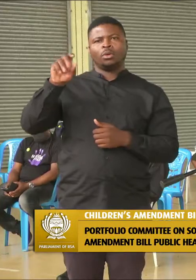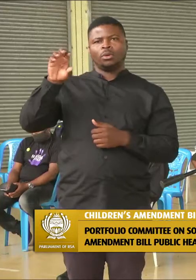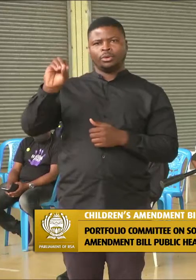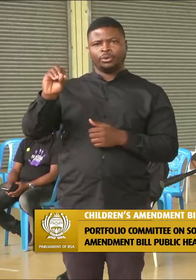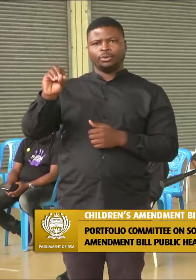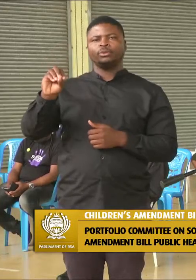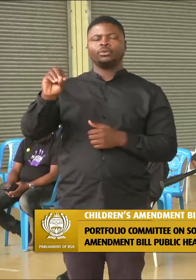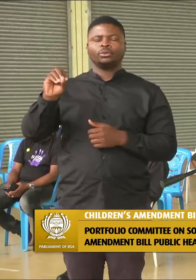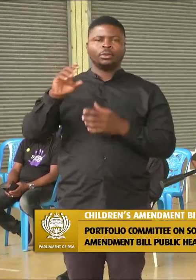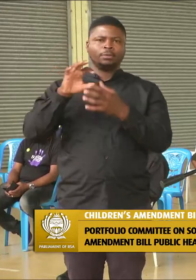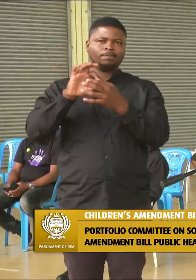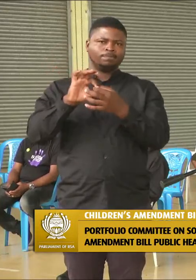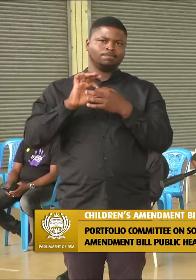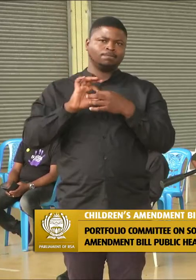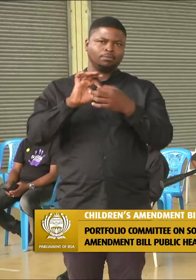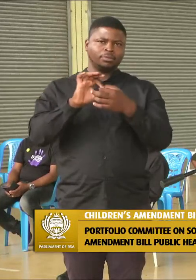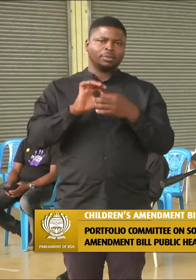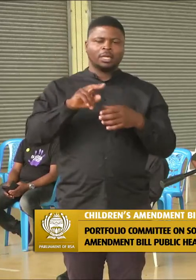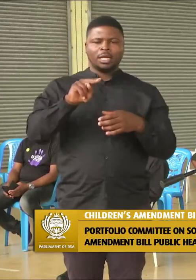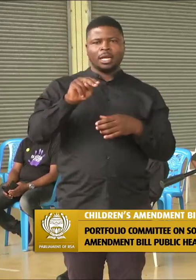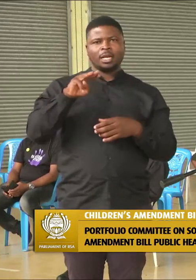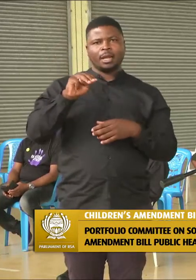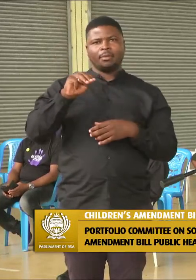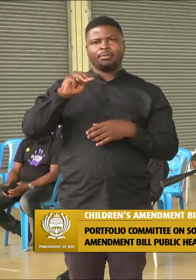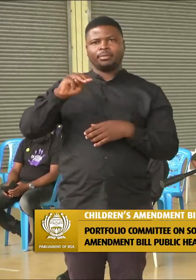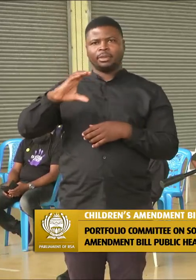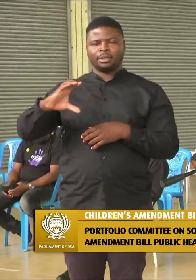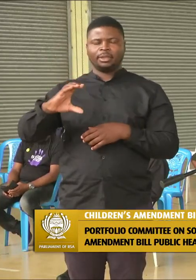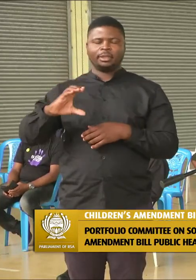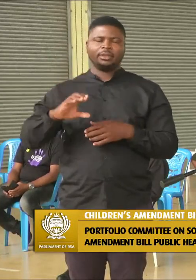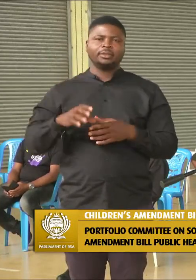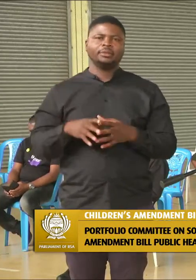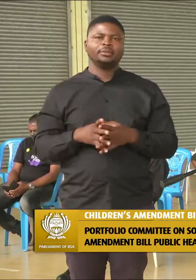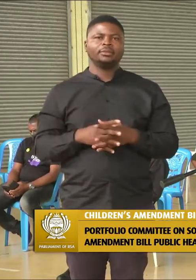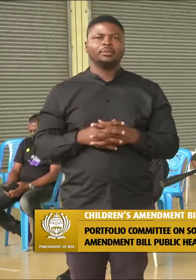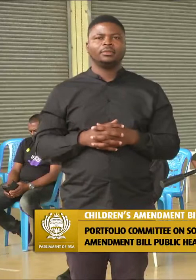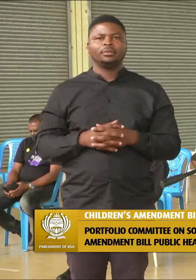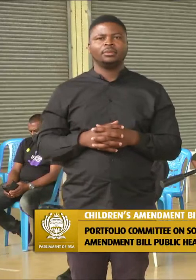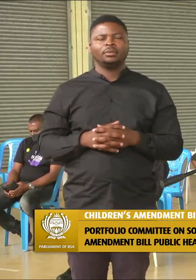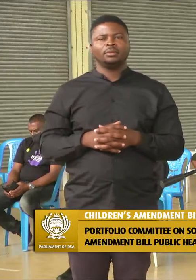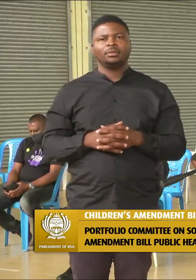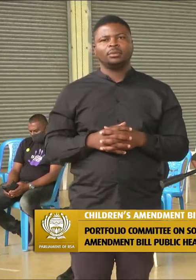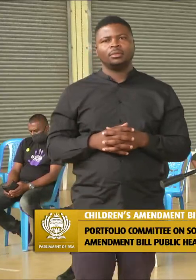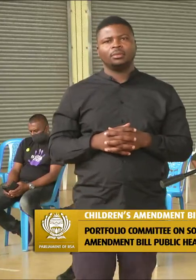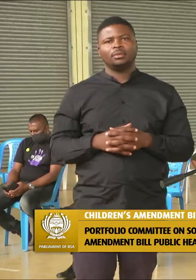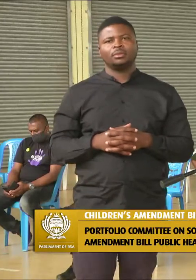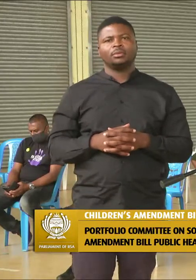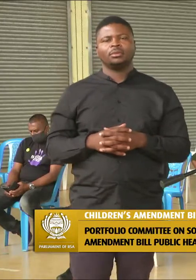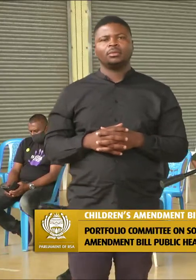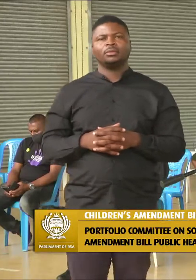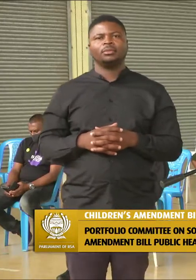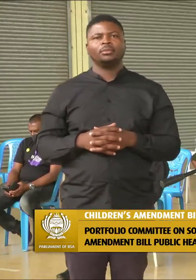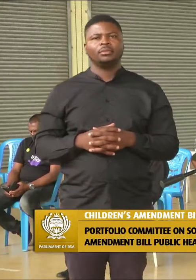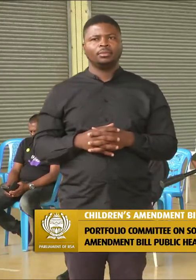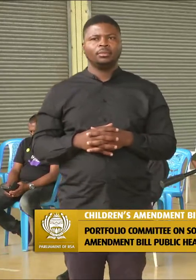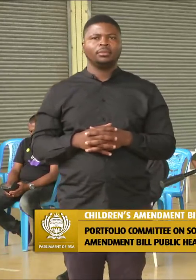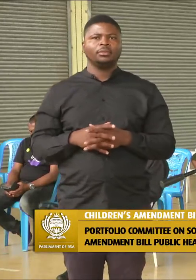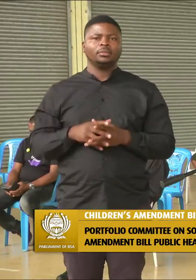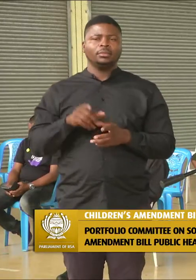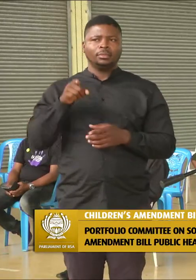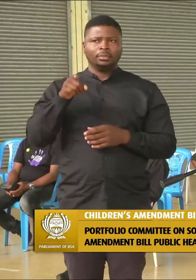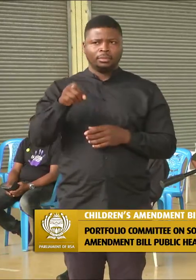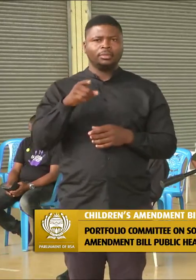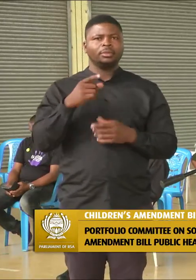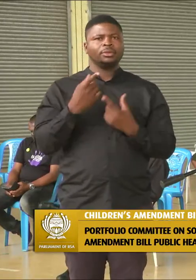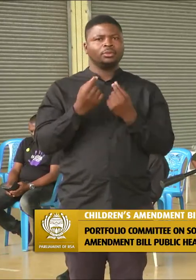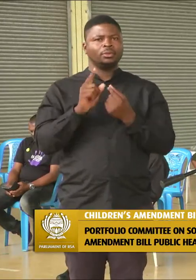Njengomnyango sisebenza ne NLC ebizwa ngokuthi i-National Lottery Commission. Ukulekelela